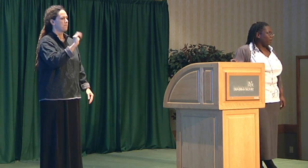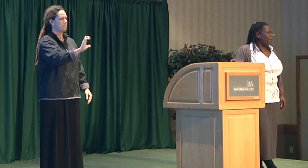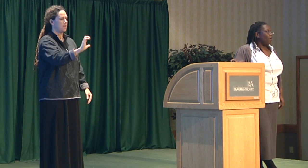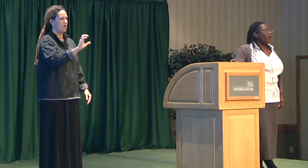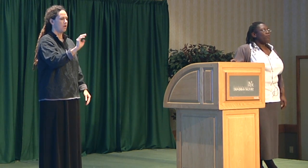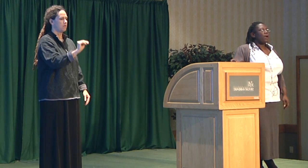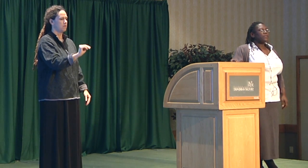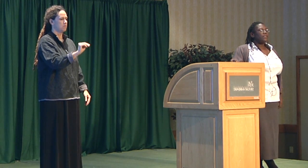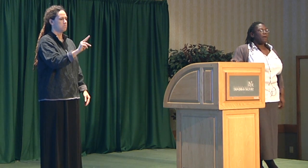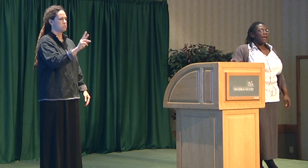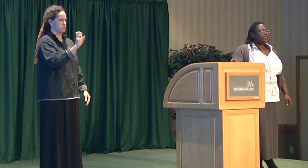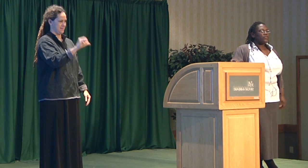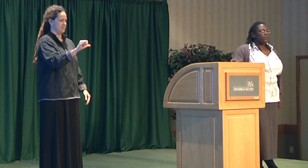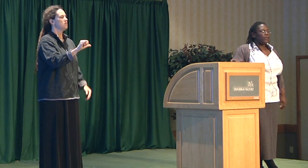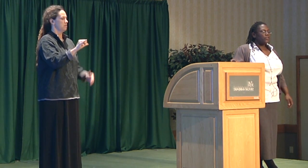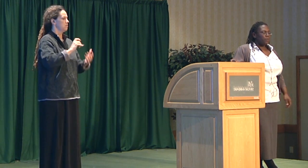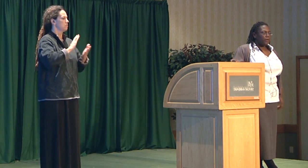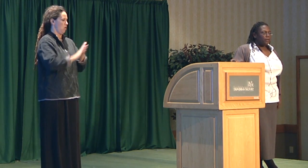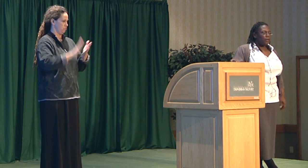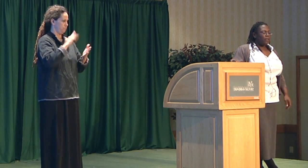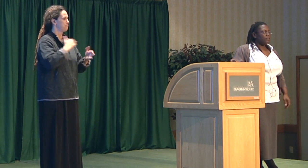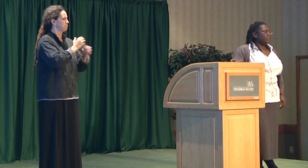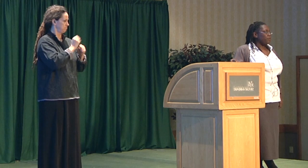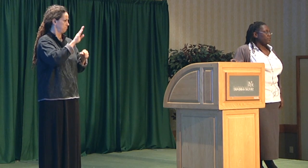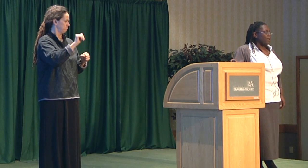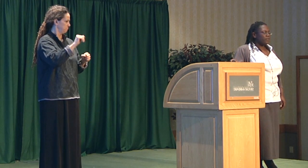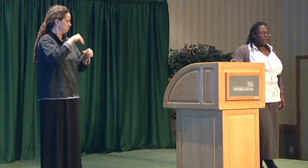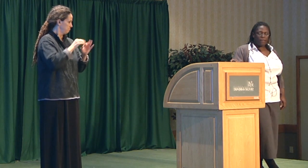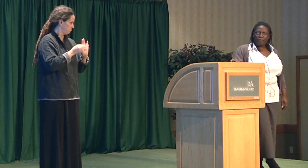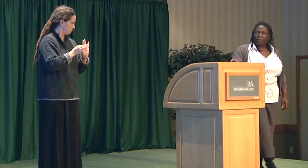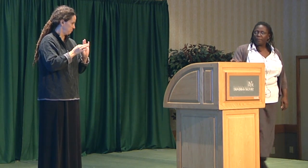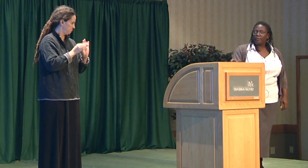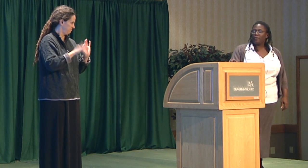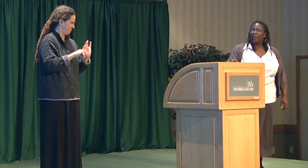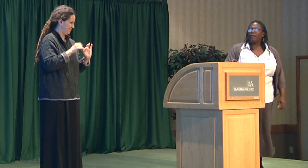Illinois, where I received my bachelor's degree in interpreting in December of 2007.